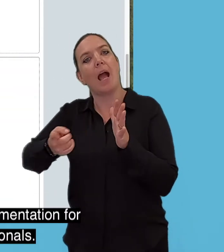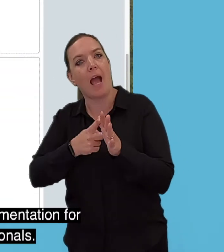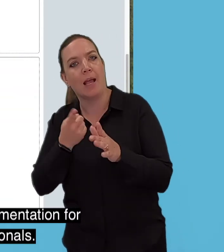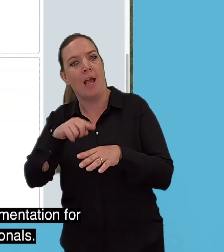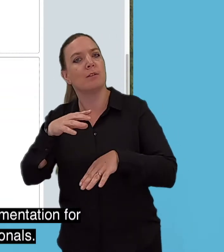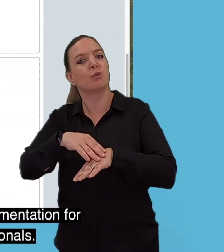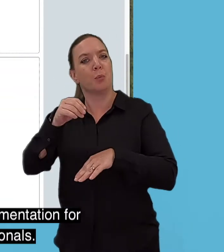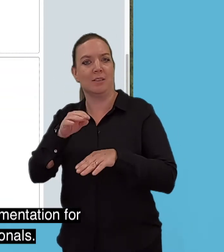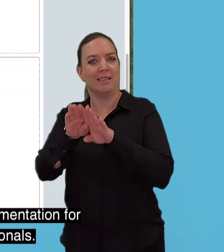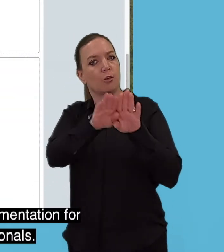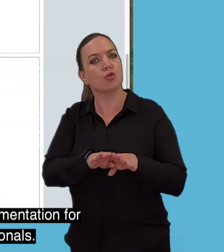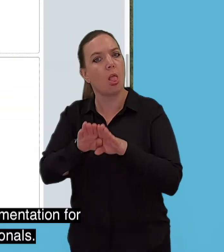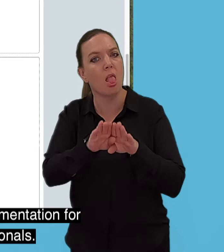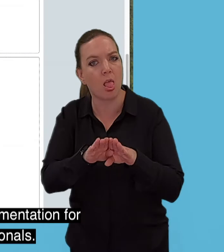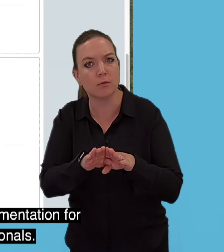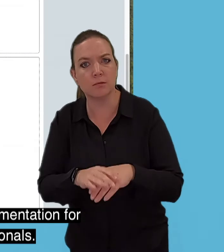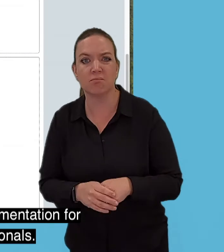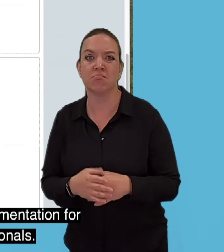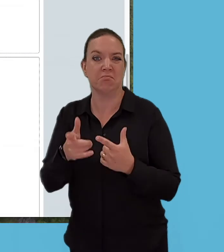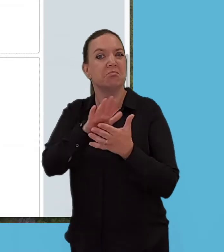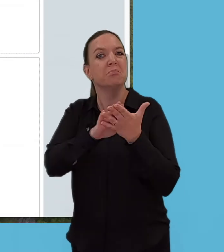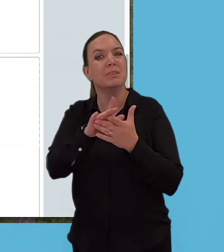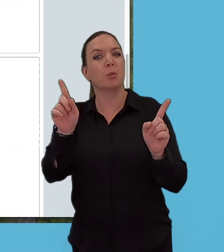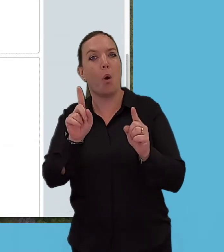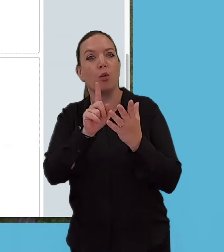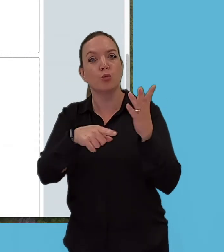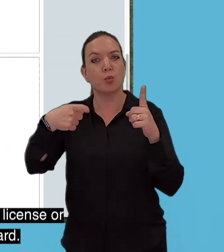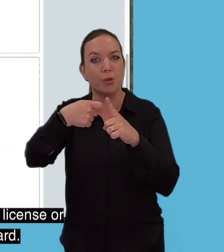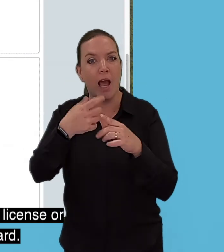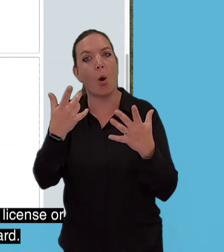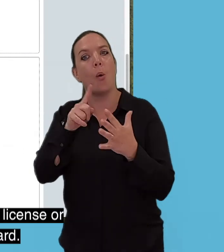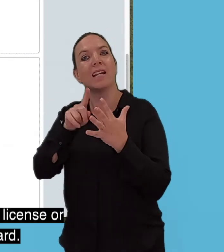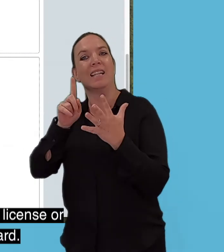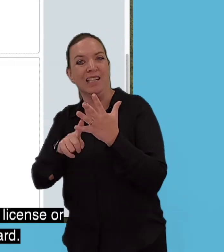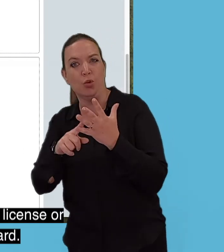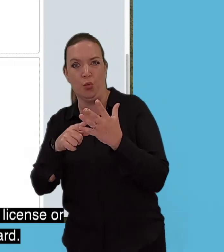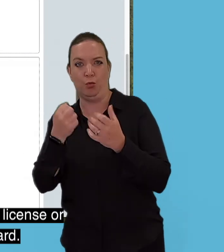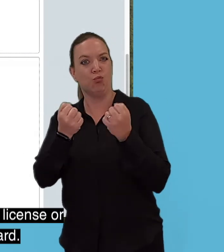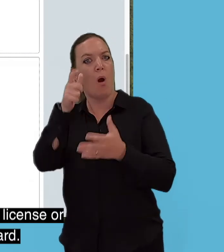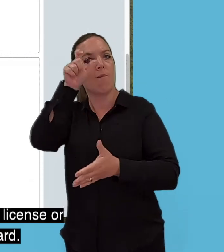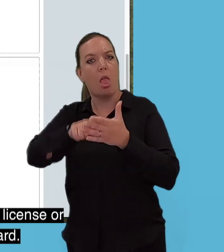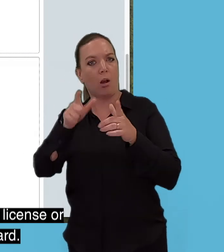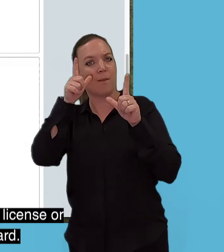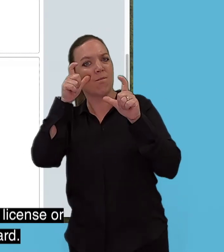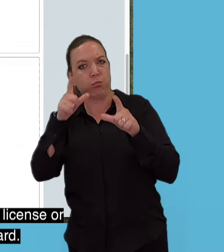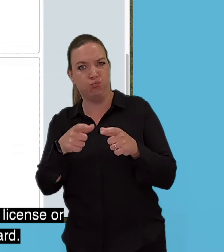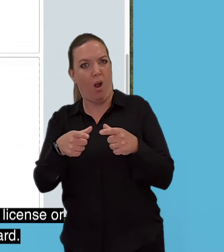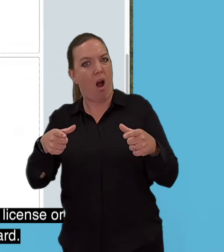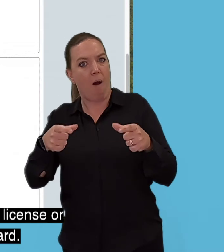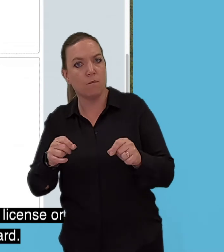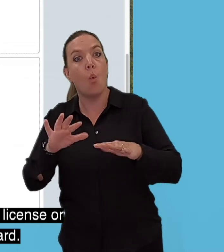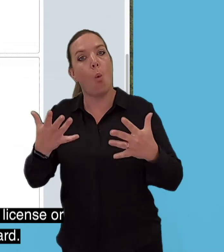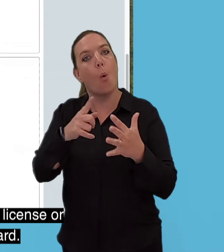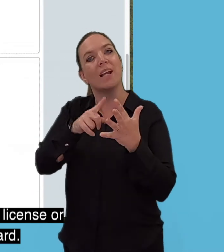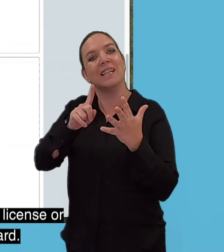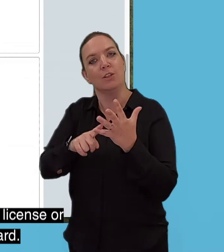UK, EU/EEA and Swiss nationals. That's a UK or EU photo driving licence